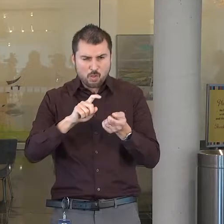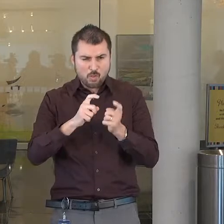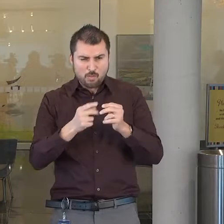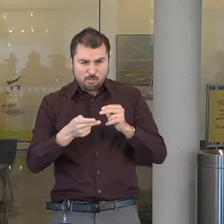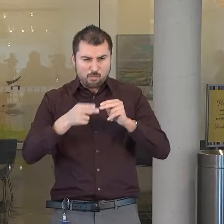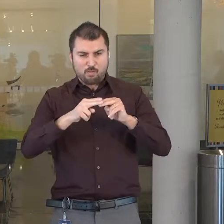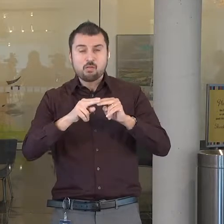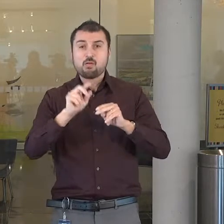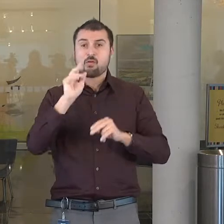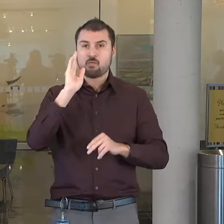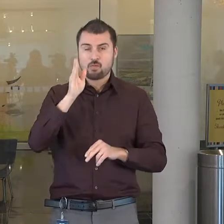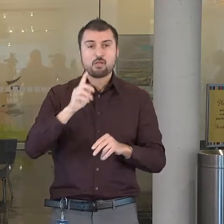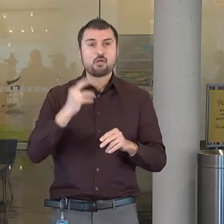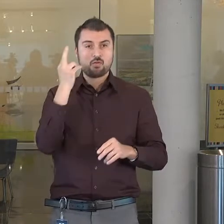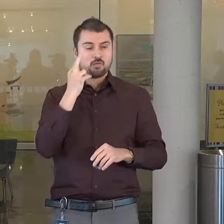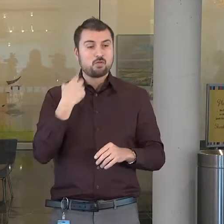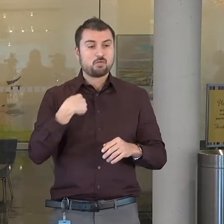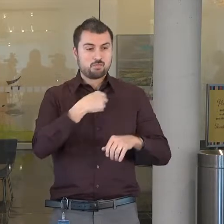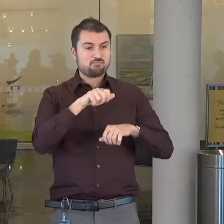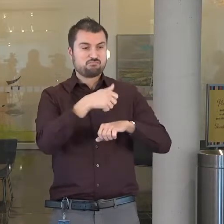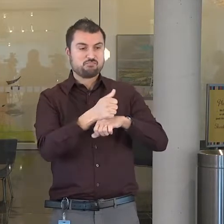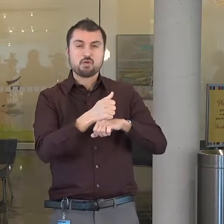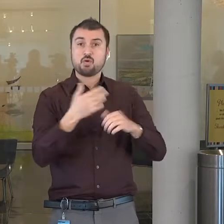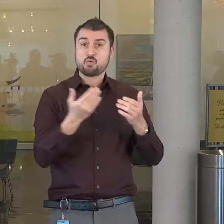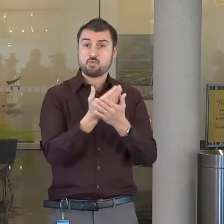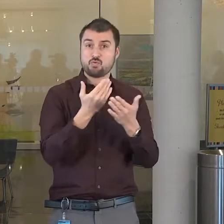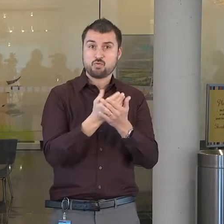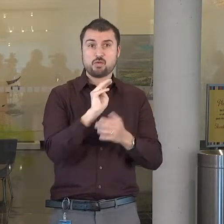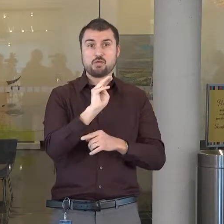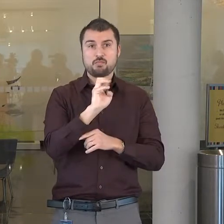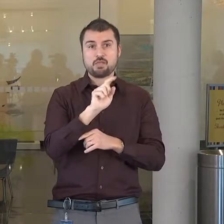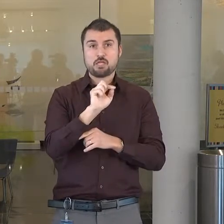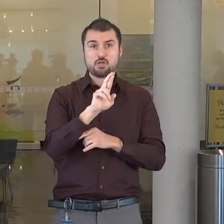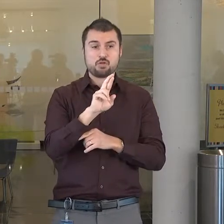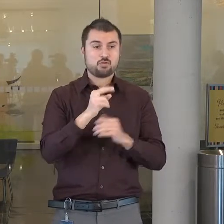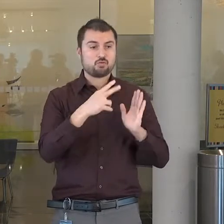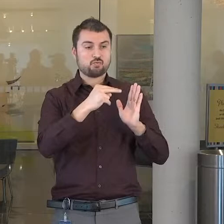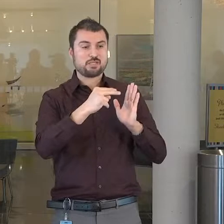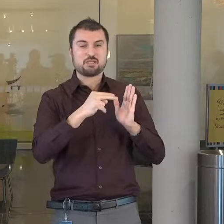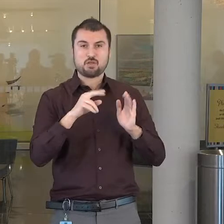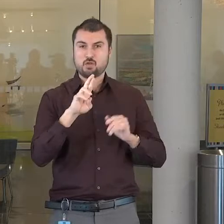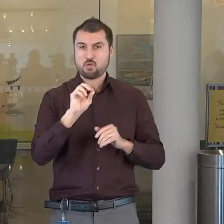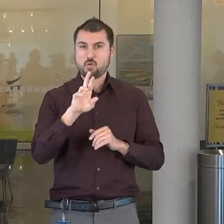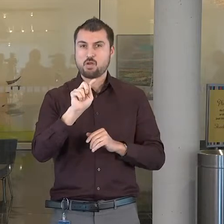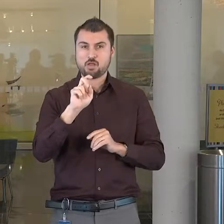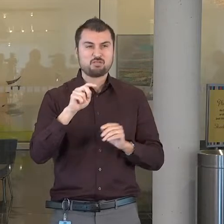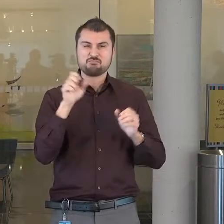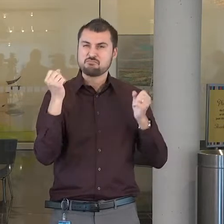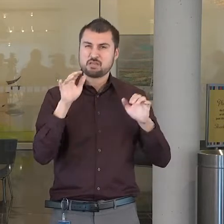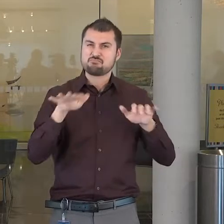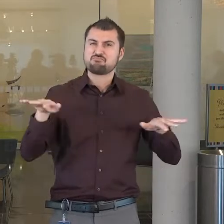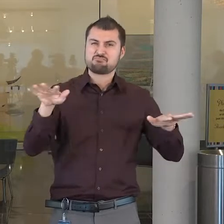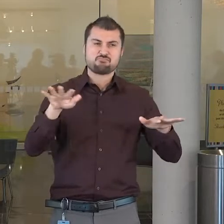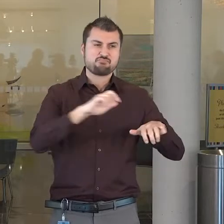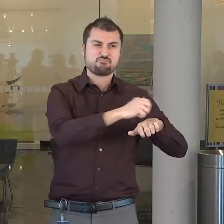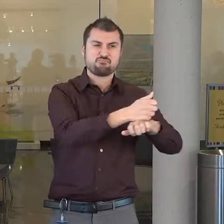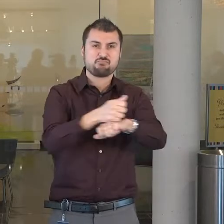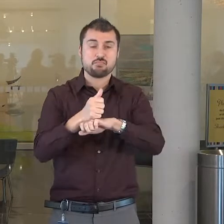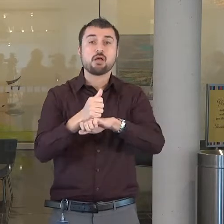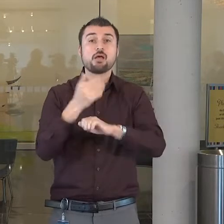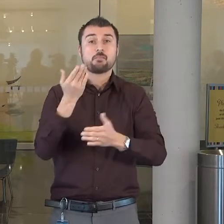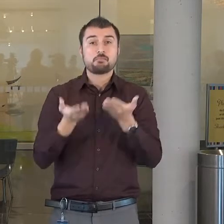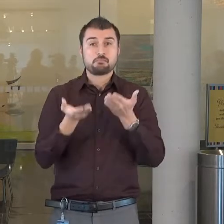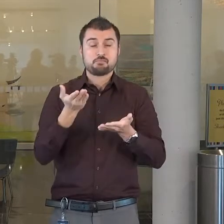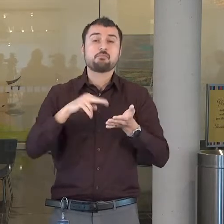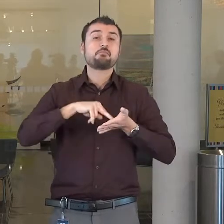reading and billing, we have implemented a new read route in many areas, which could change the billing